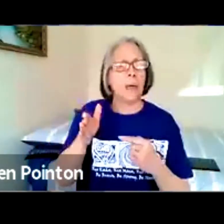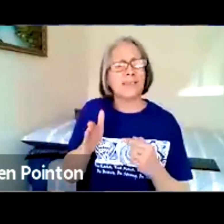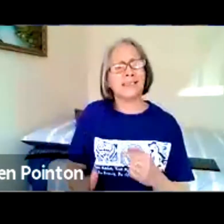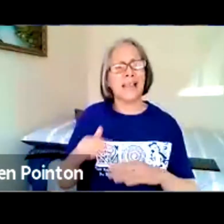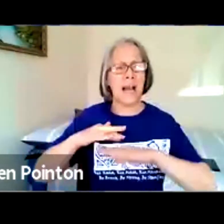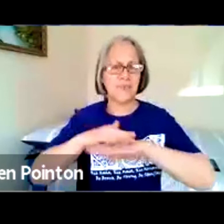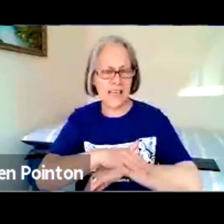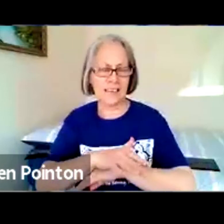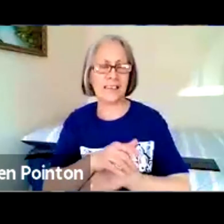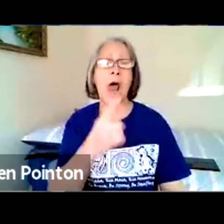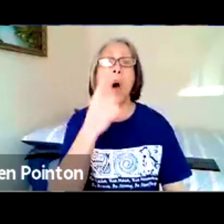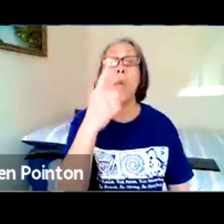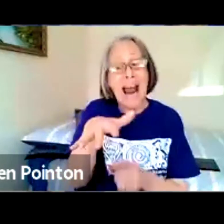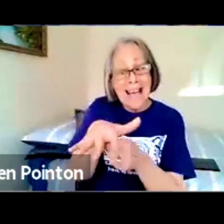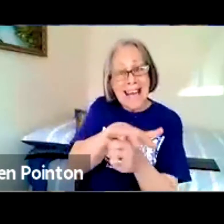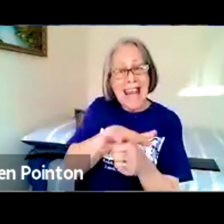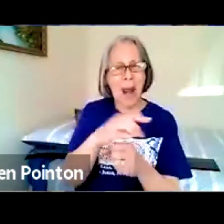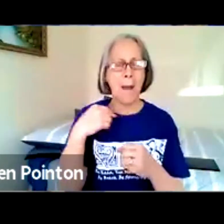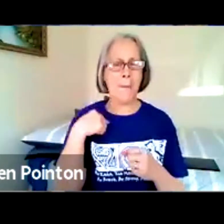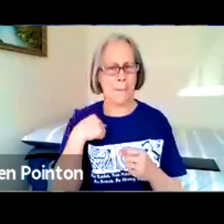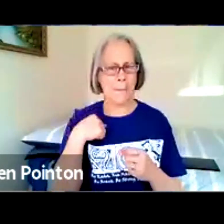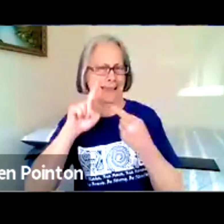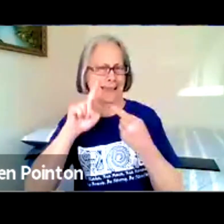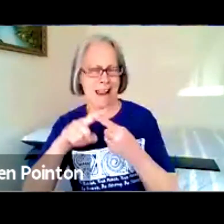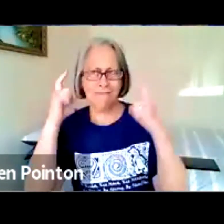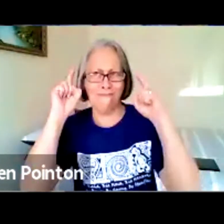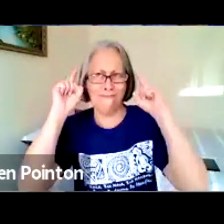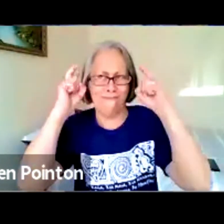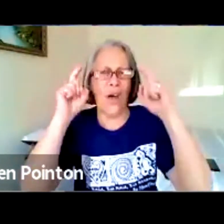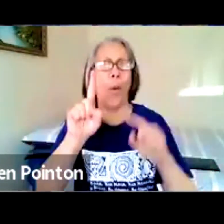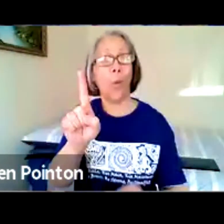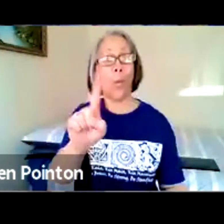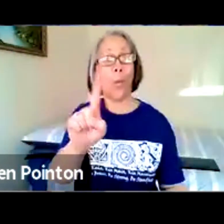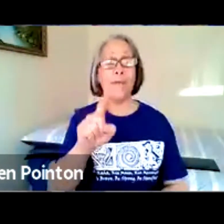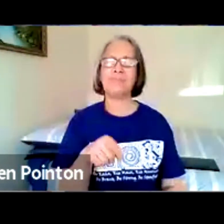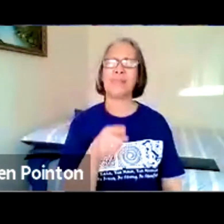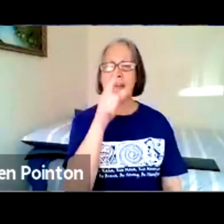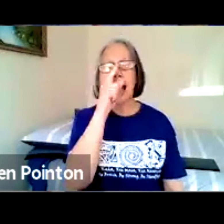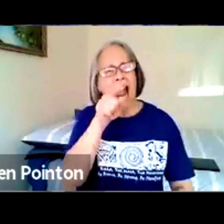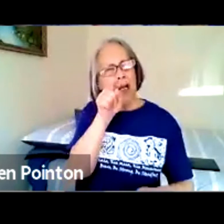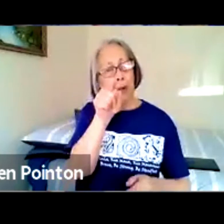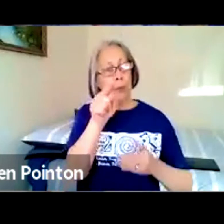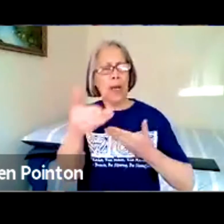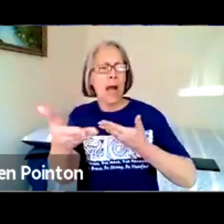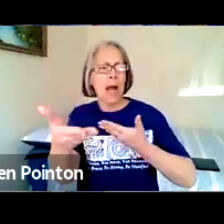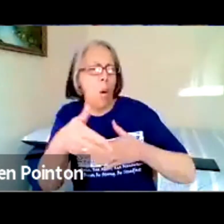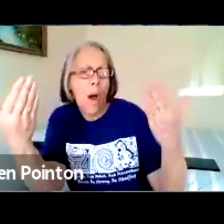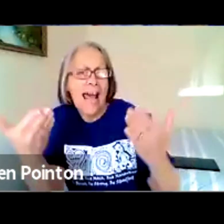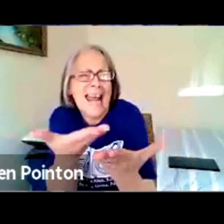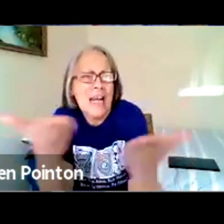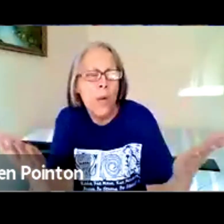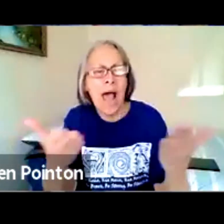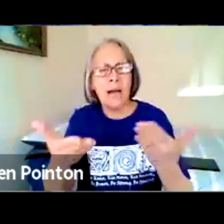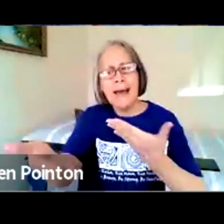that comes to them is received well. But also, one major concern I have is,